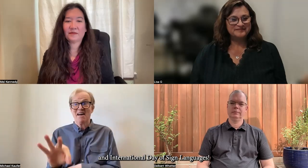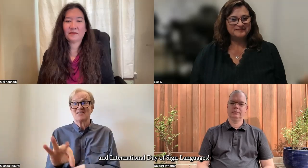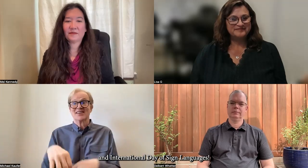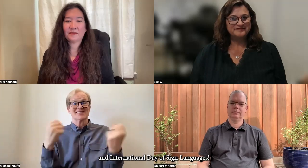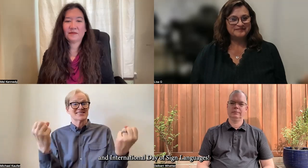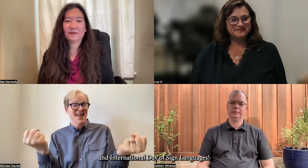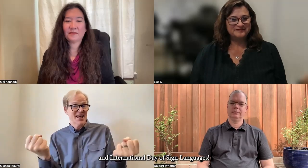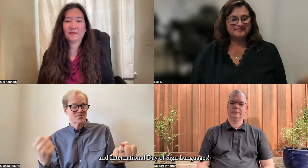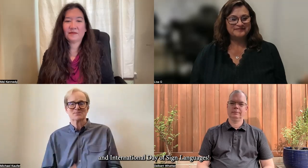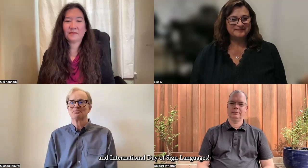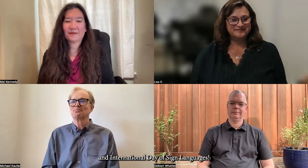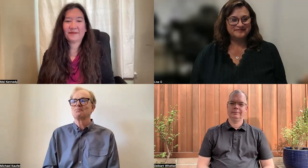of Sign Languages.